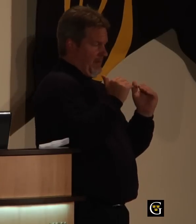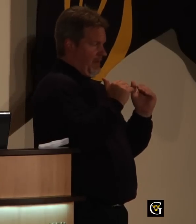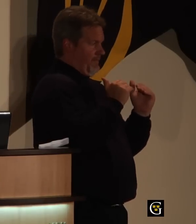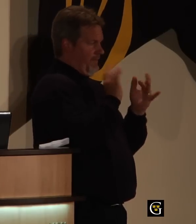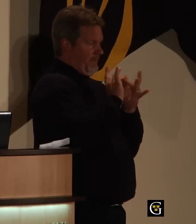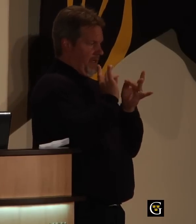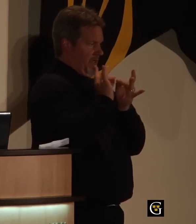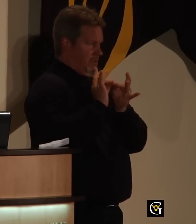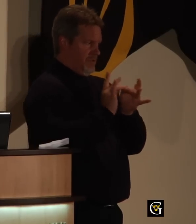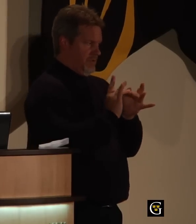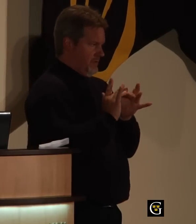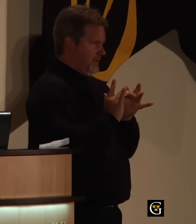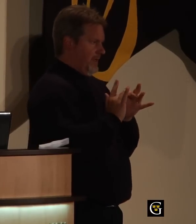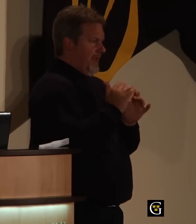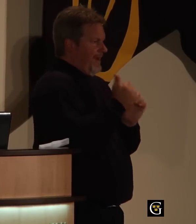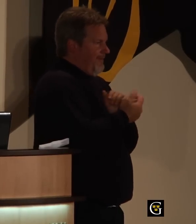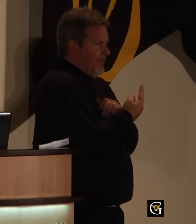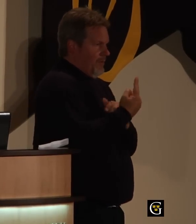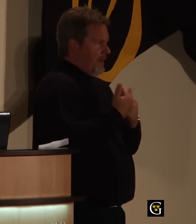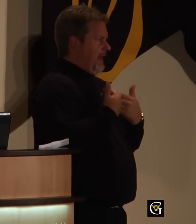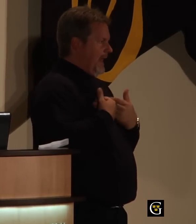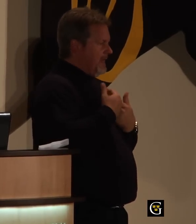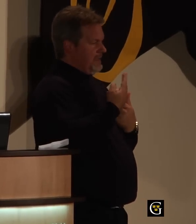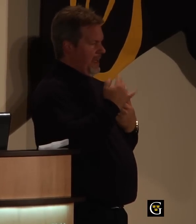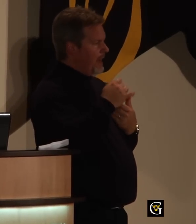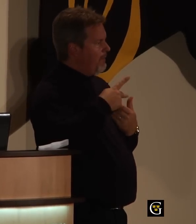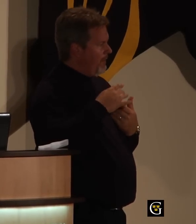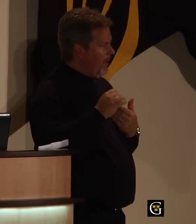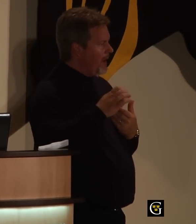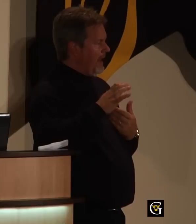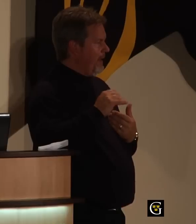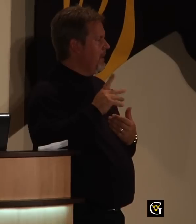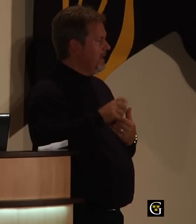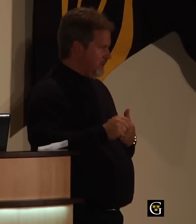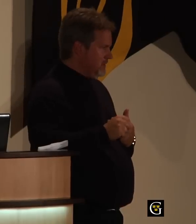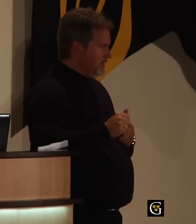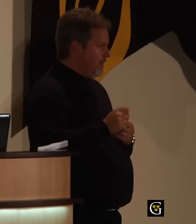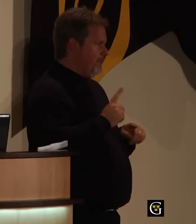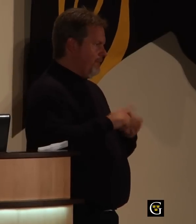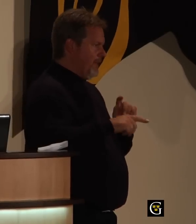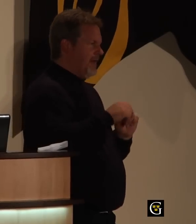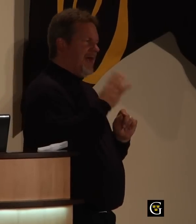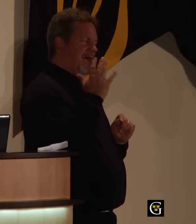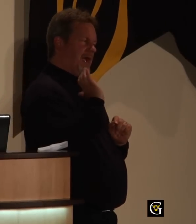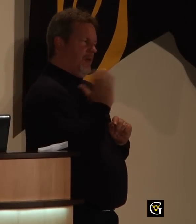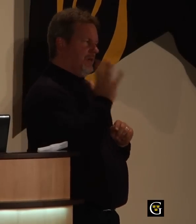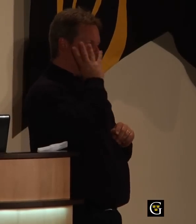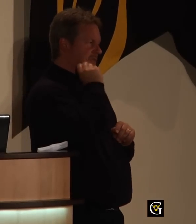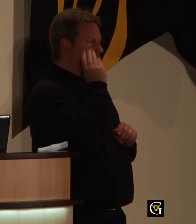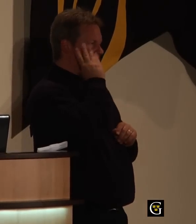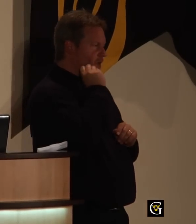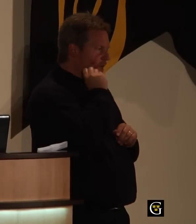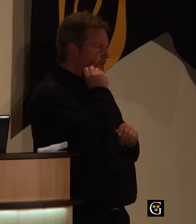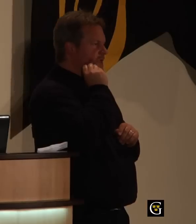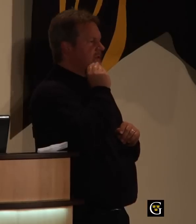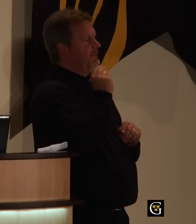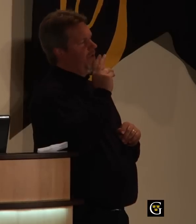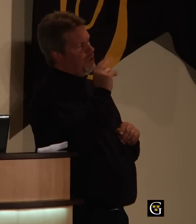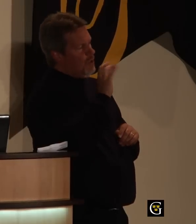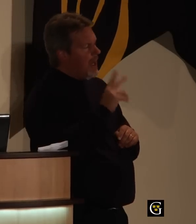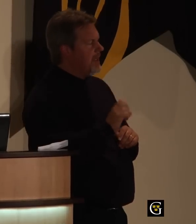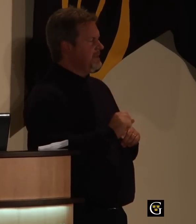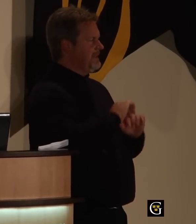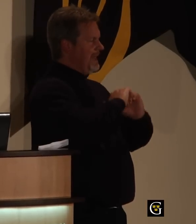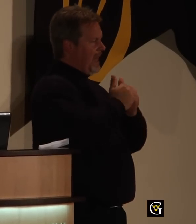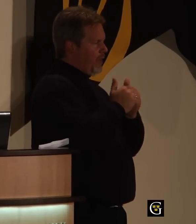ungrossed anatomical sense. You all have a hippocampus. You all have an amygdala. But our experience, the way our neurons wire themselves together,